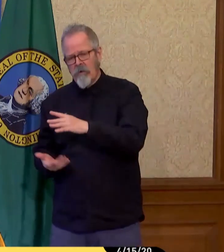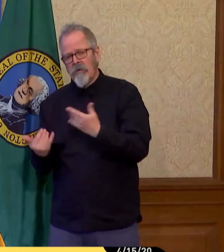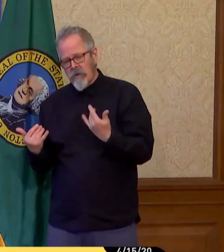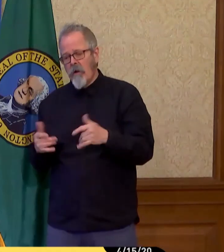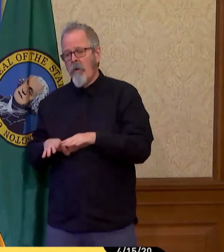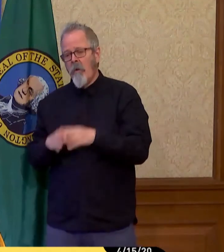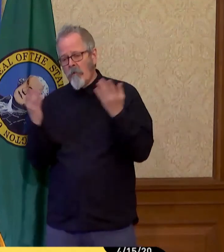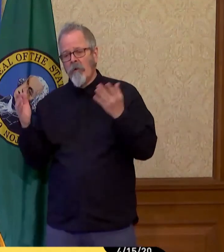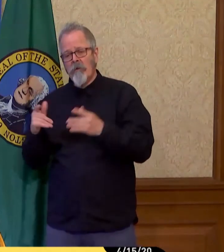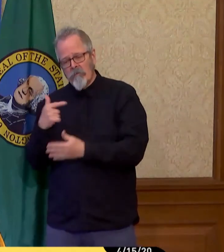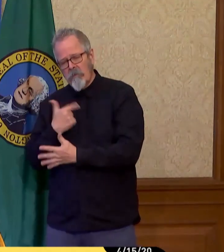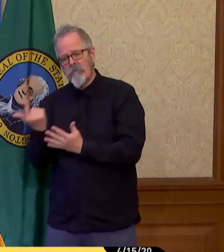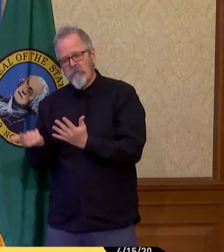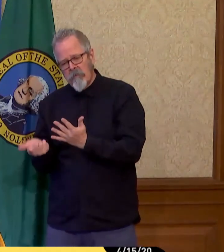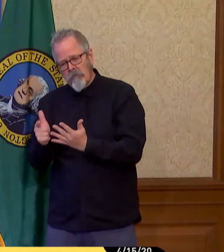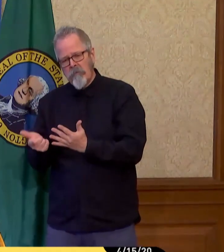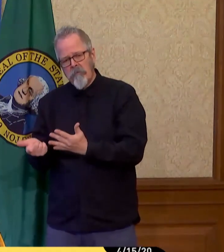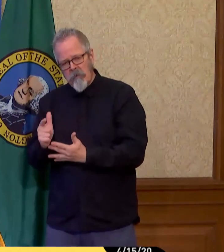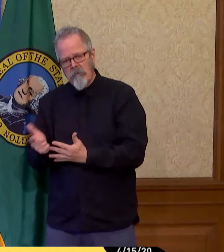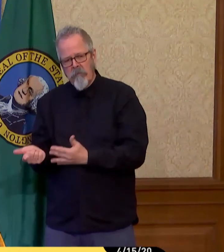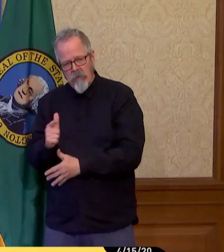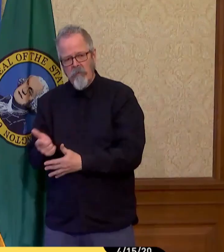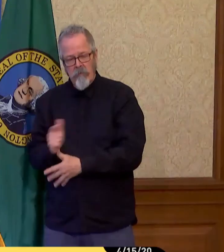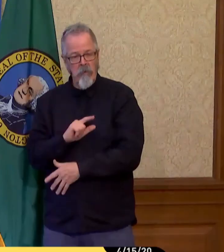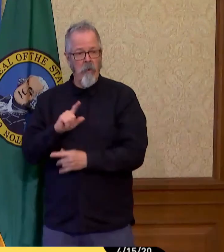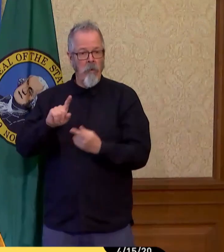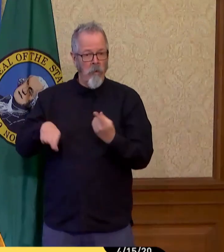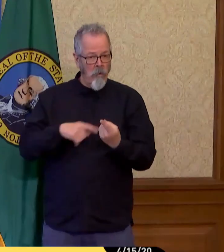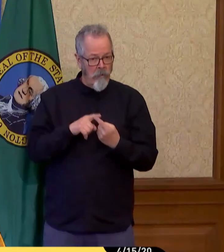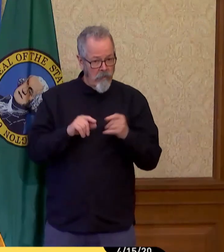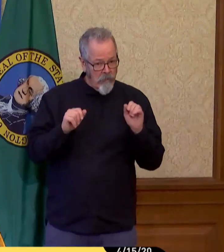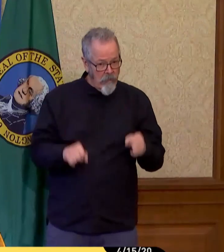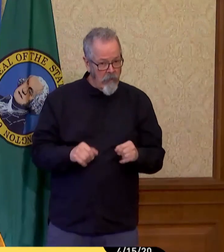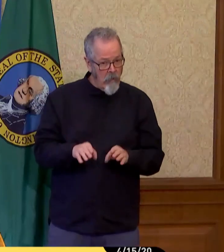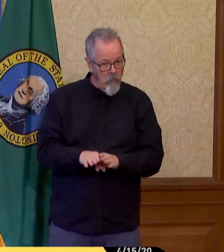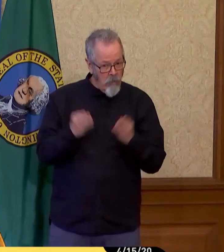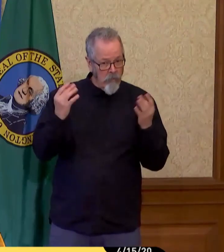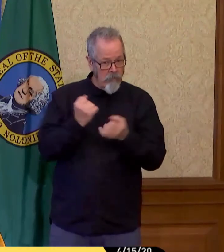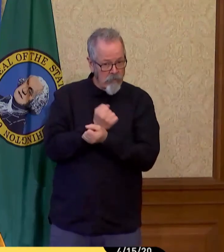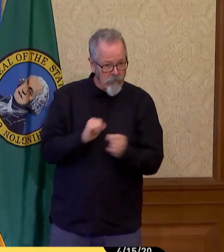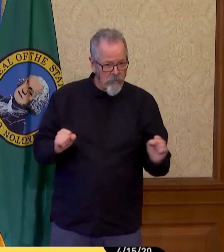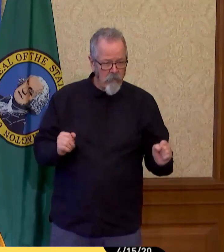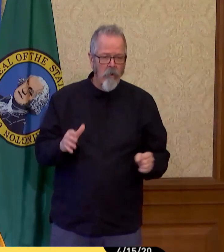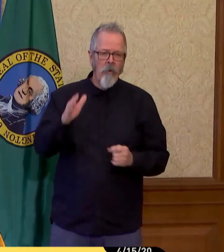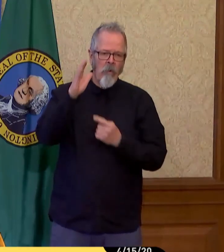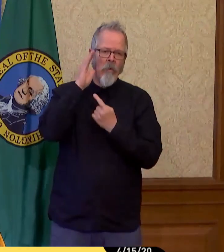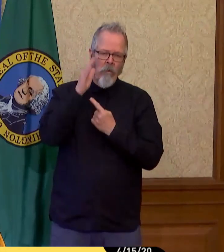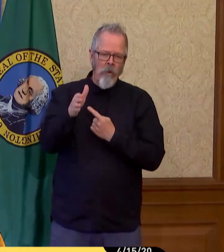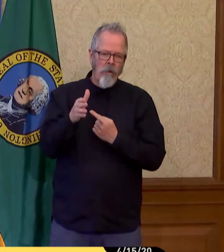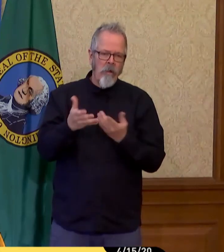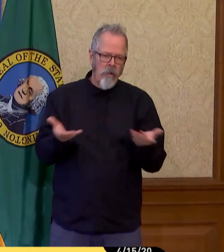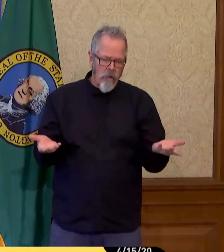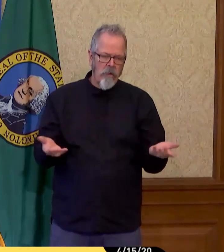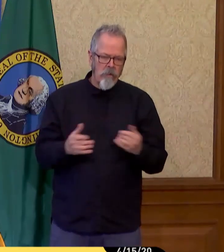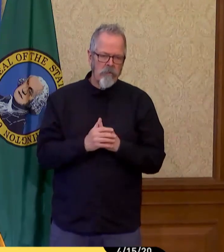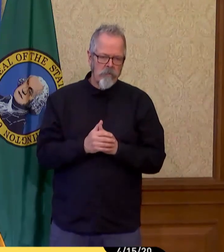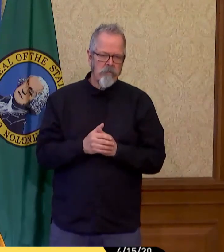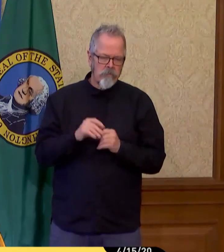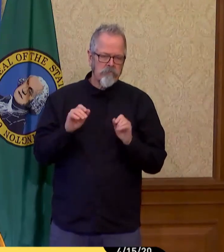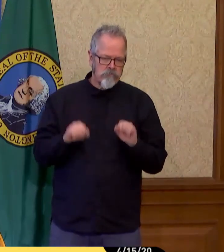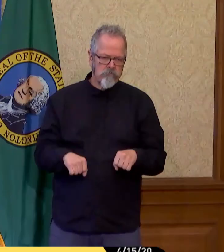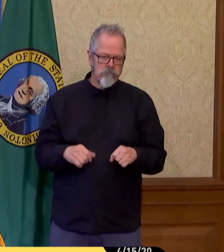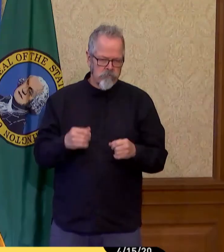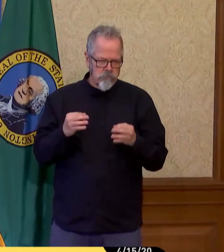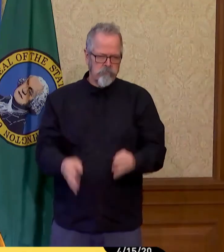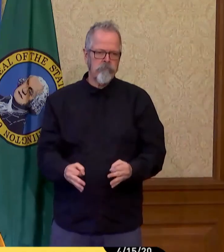be reopened safely, and this is again another reason why we have to be so dedicated to a